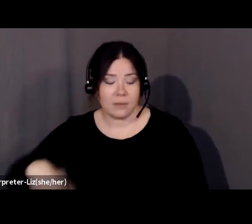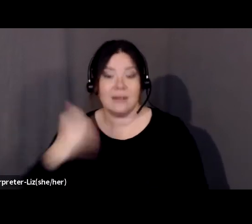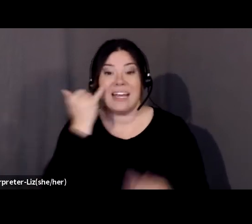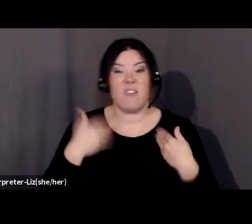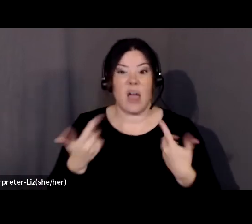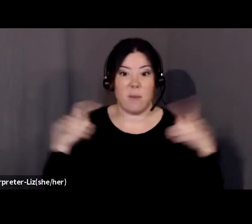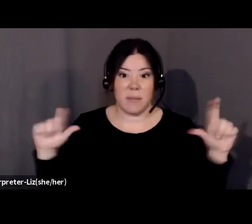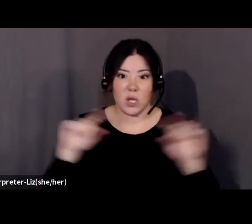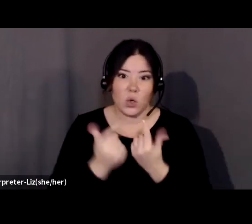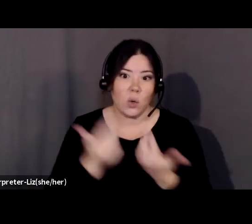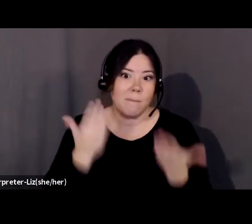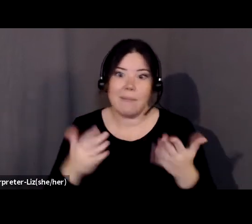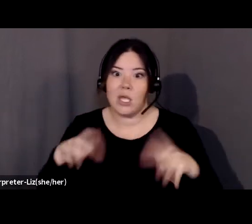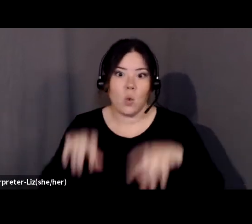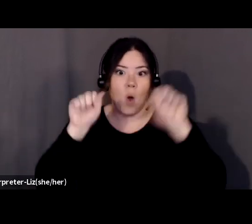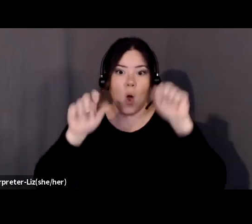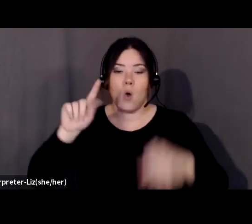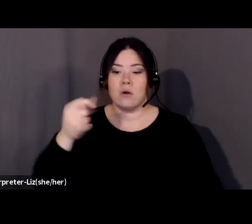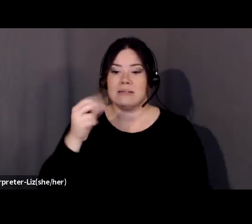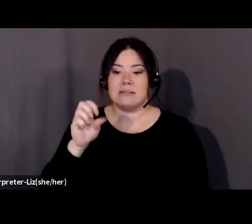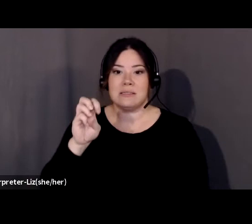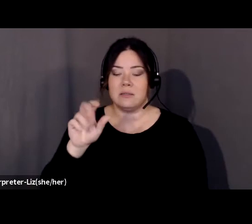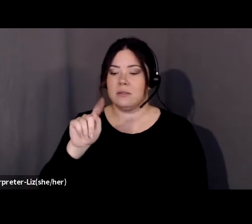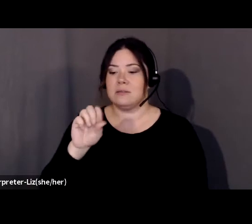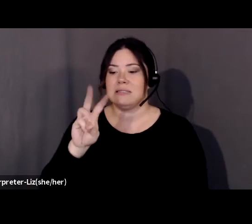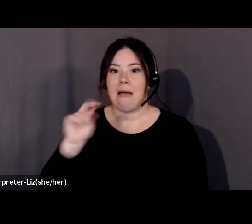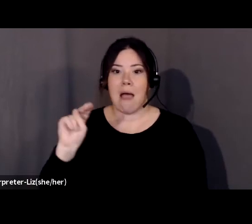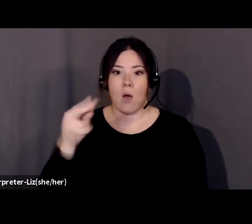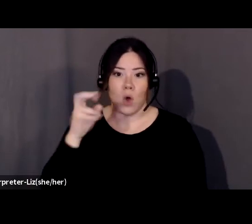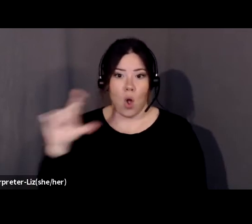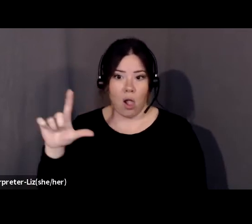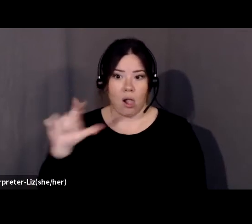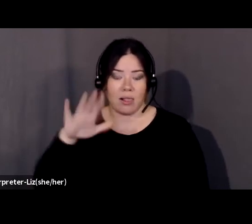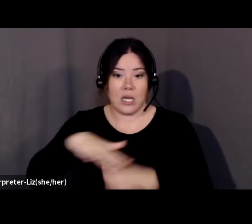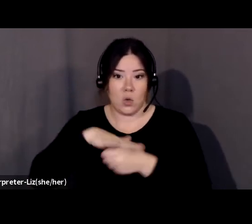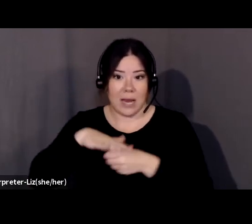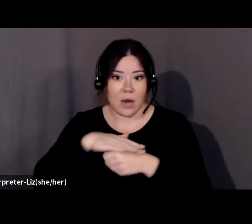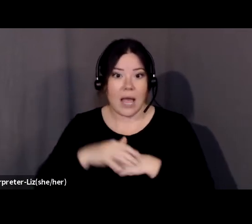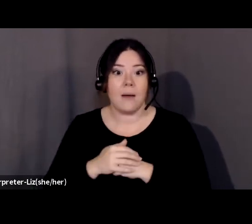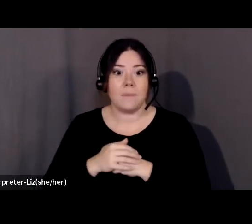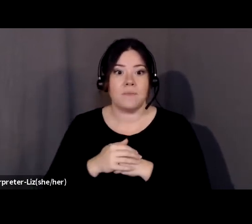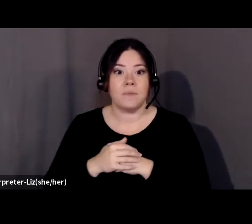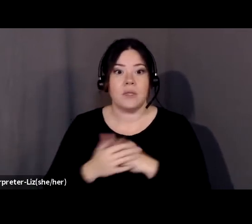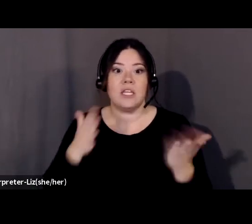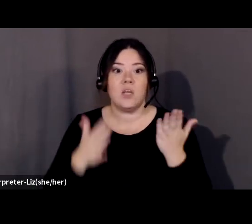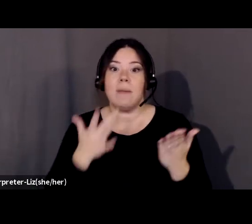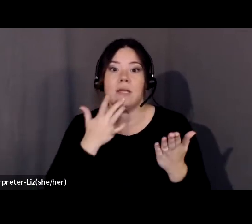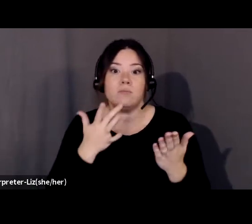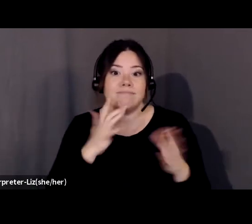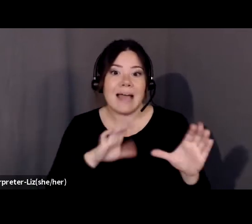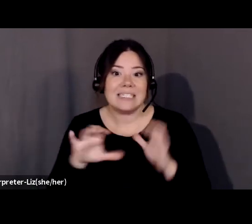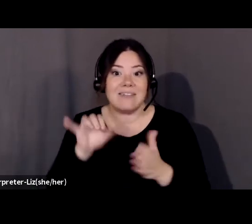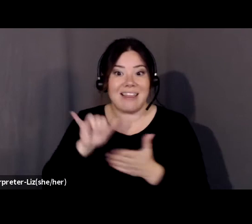town hall in your rural, or a spotlight like Christina was talking about, you might want to do an activity like this.